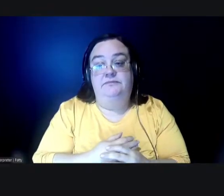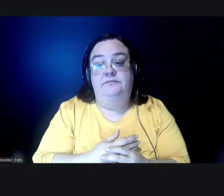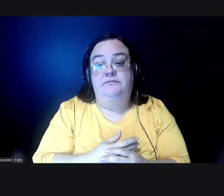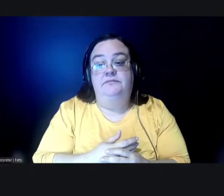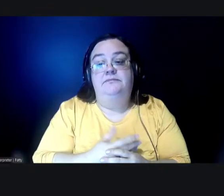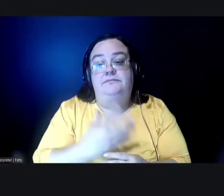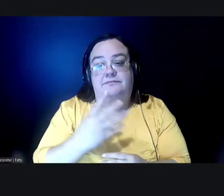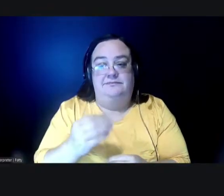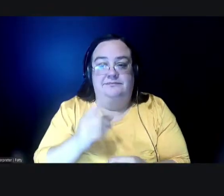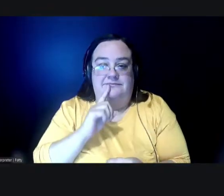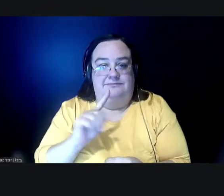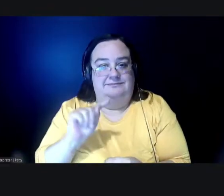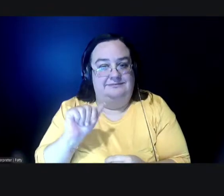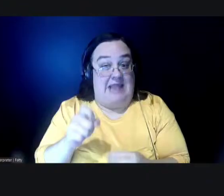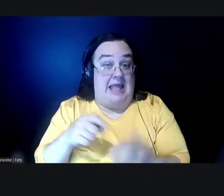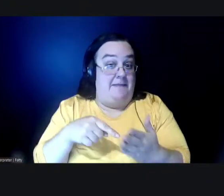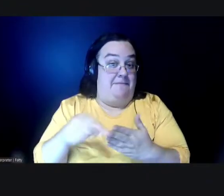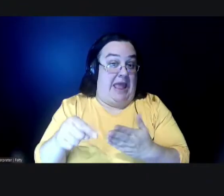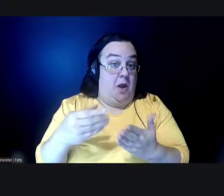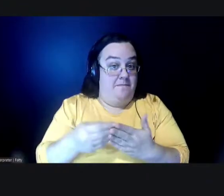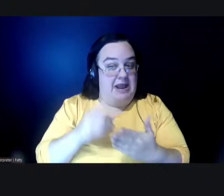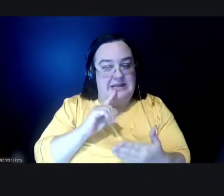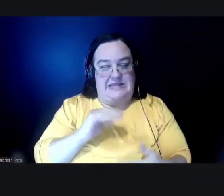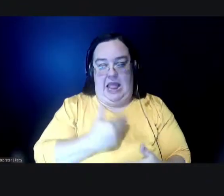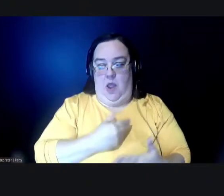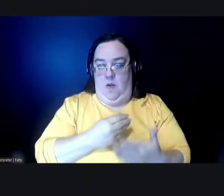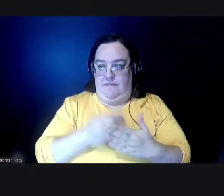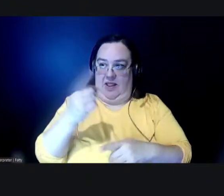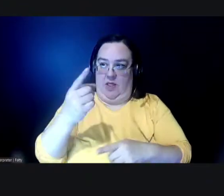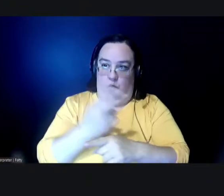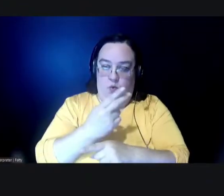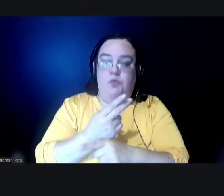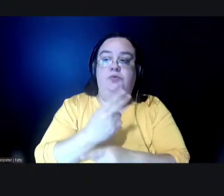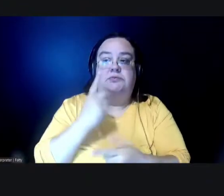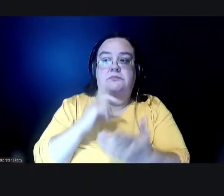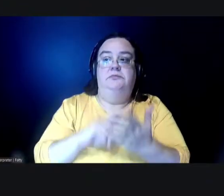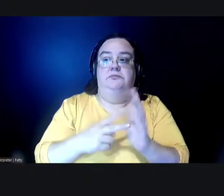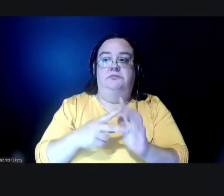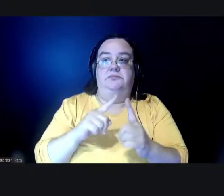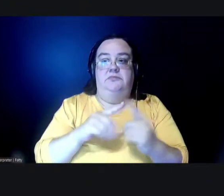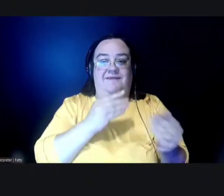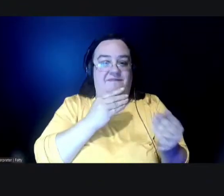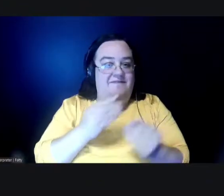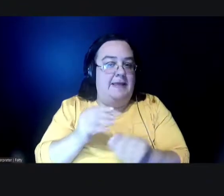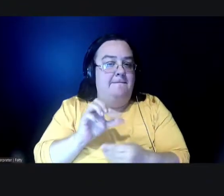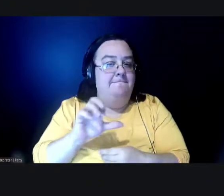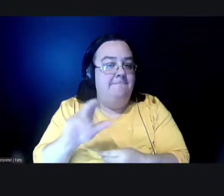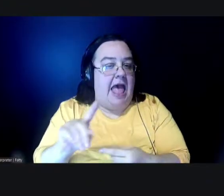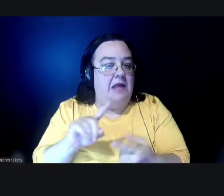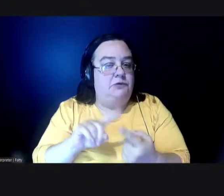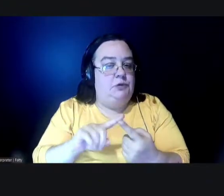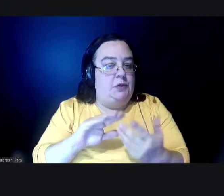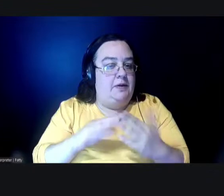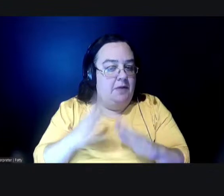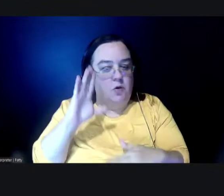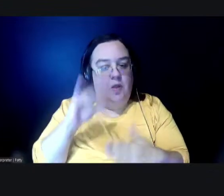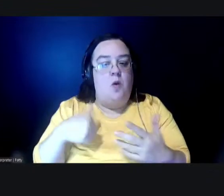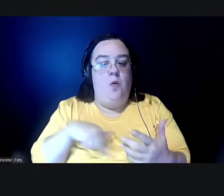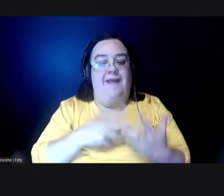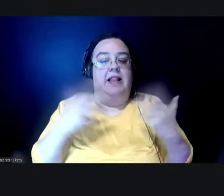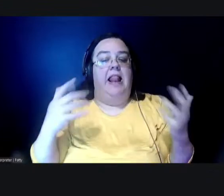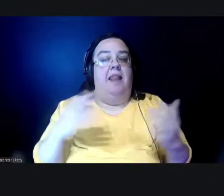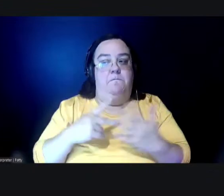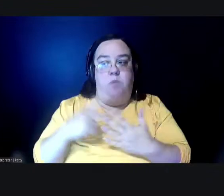It is taxpayer money, so it is our money that they are using to then, feed back into the communities. So I know that we have a lot of programming